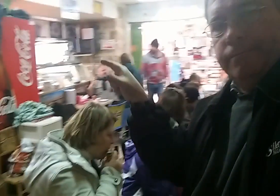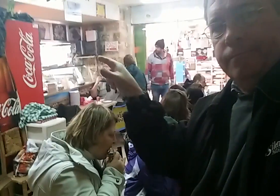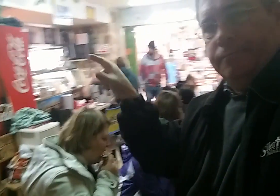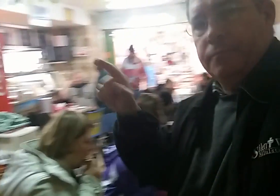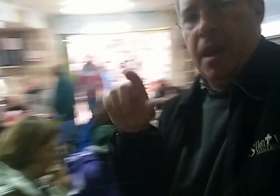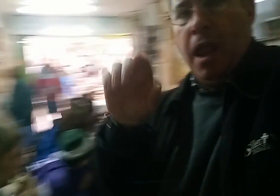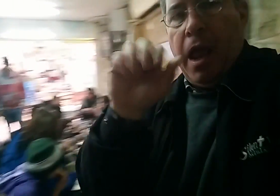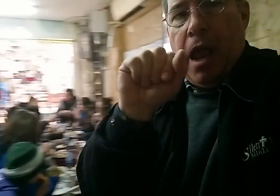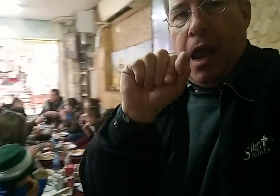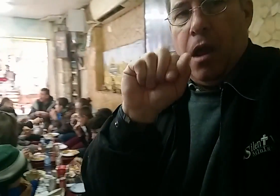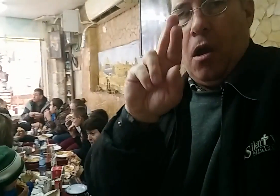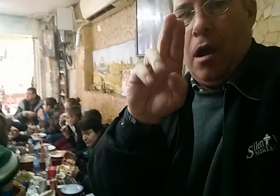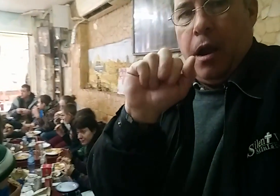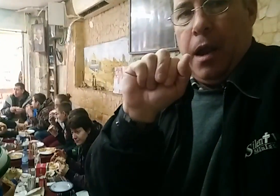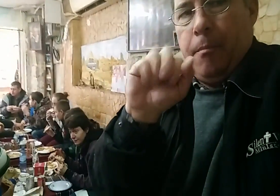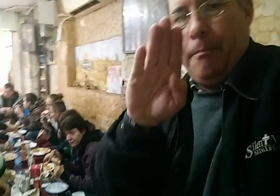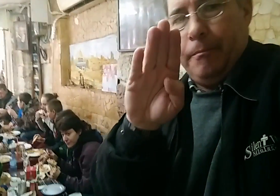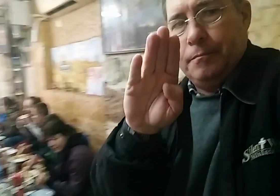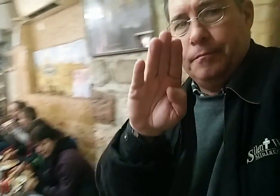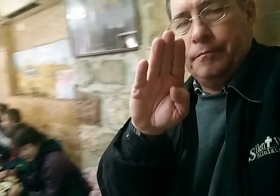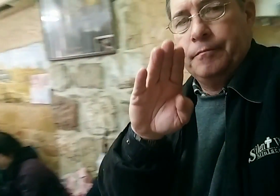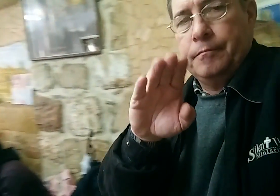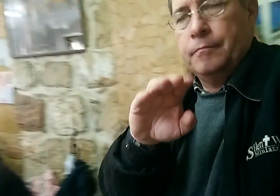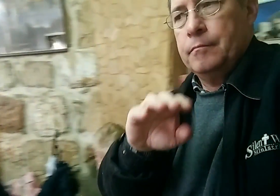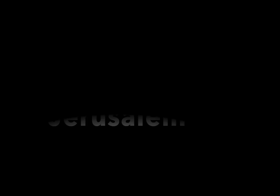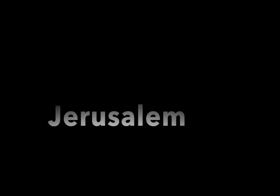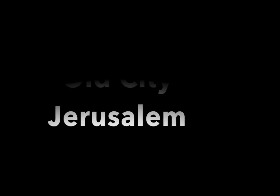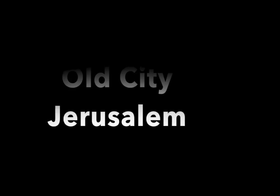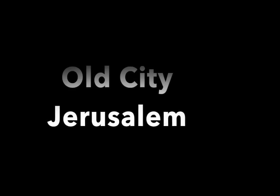And the cooks back in this area, they're Arab.